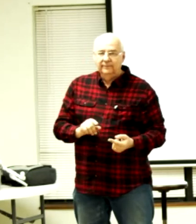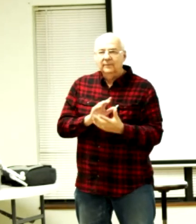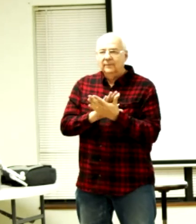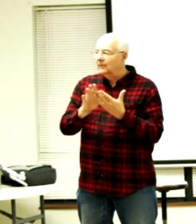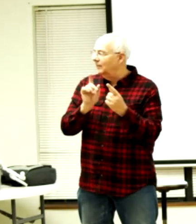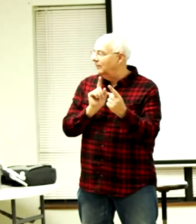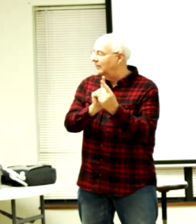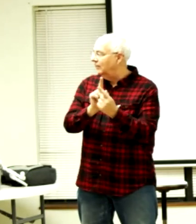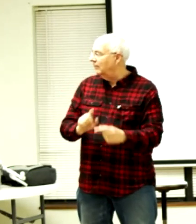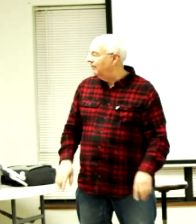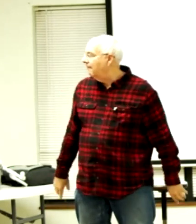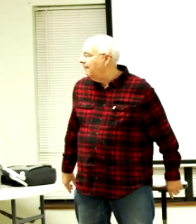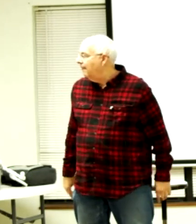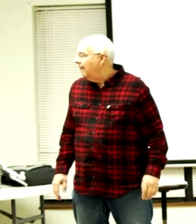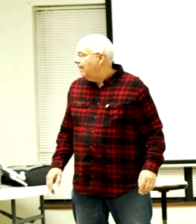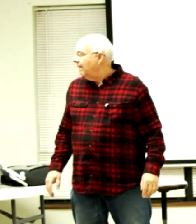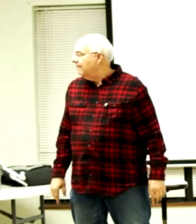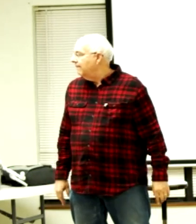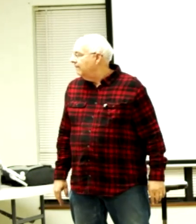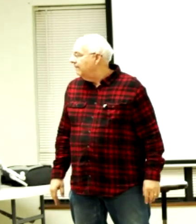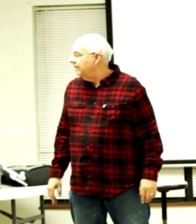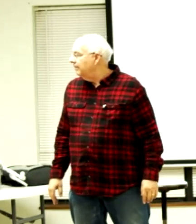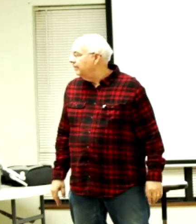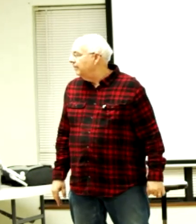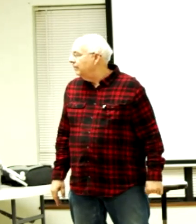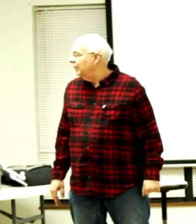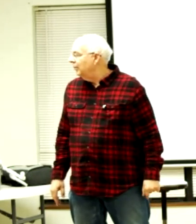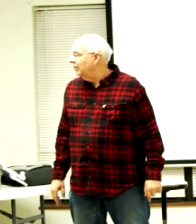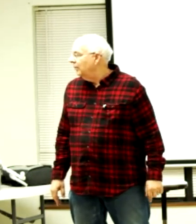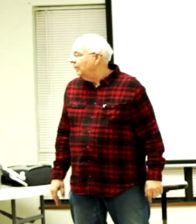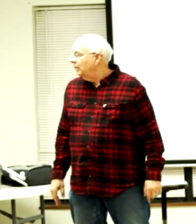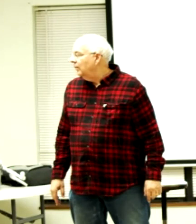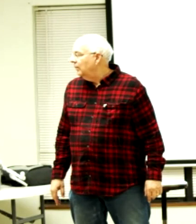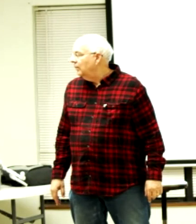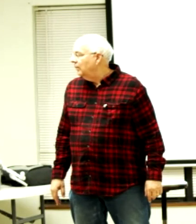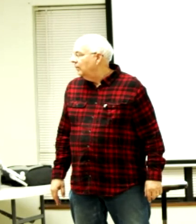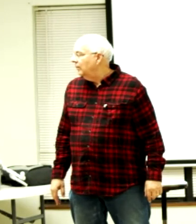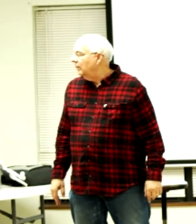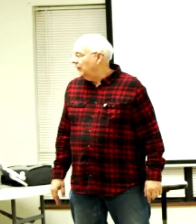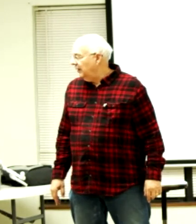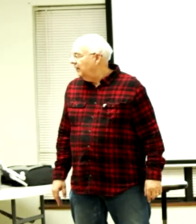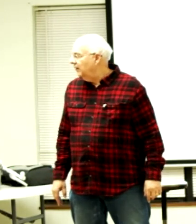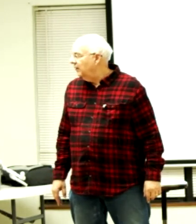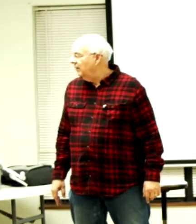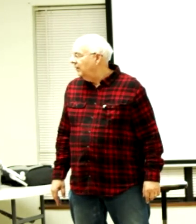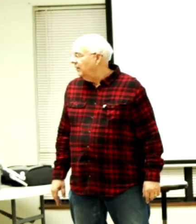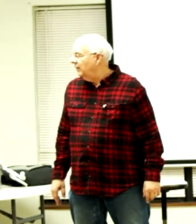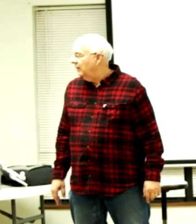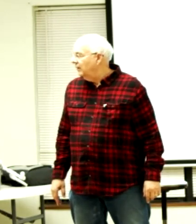So it's like, say I ran into, I said, I want you to come meet me at church. Okay. You do